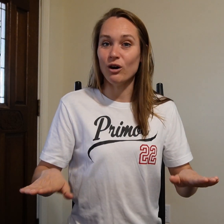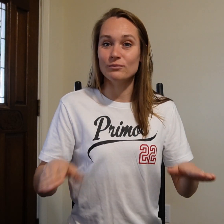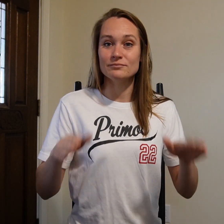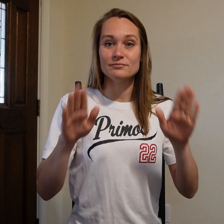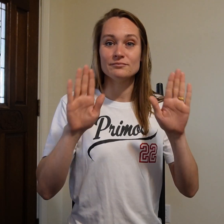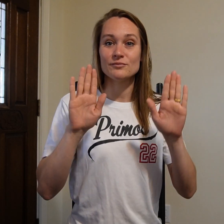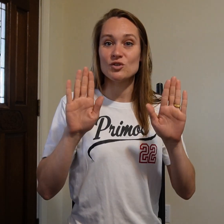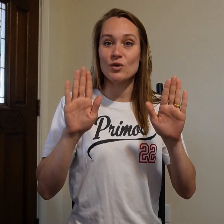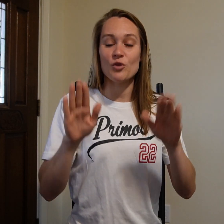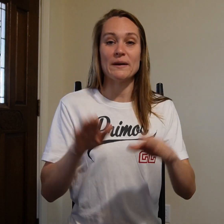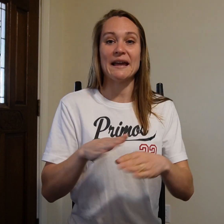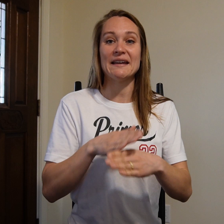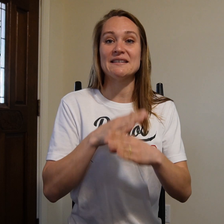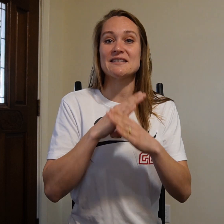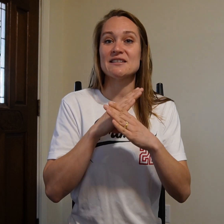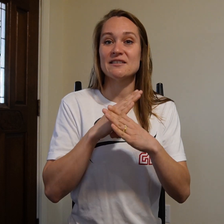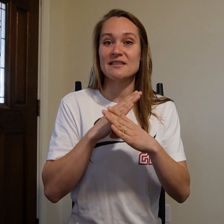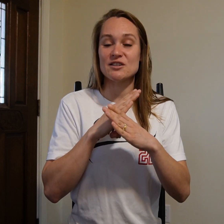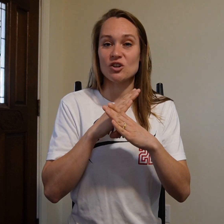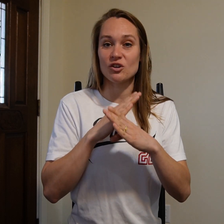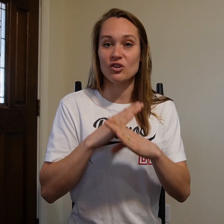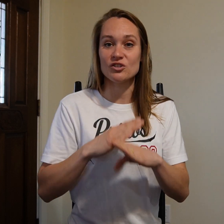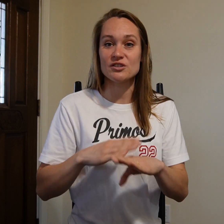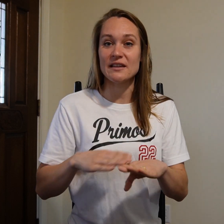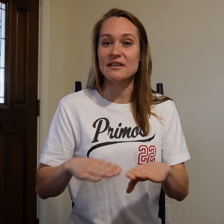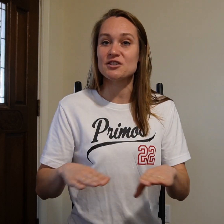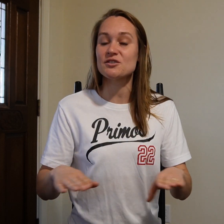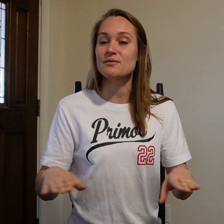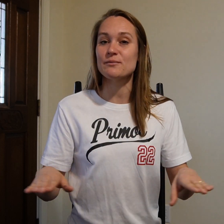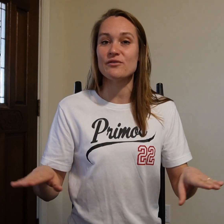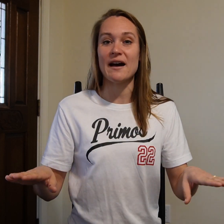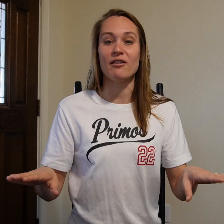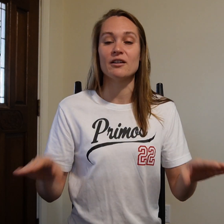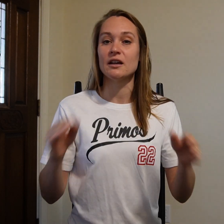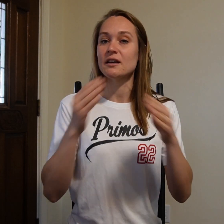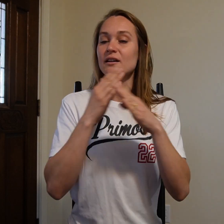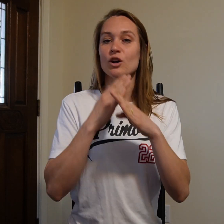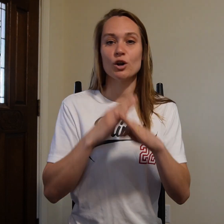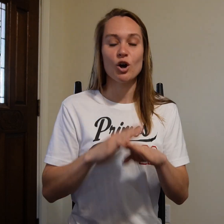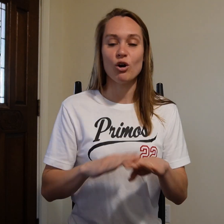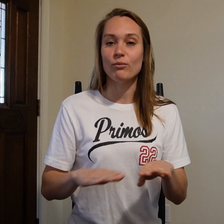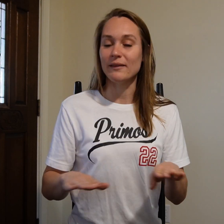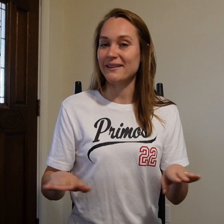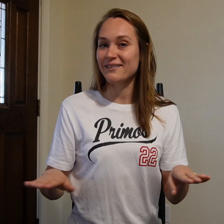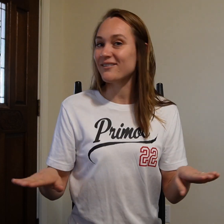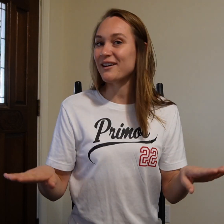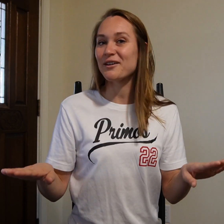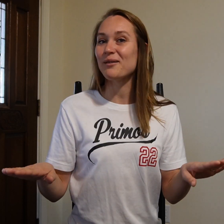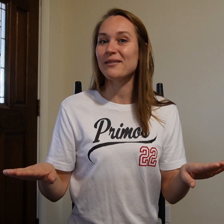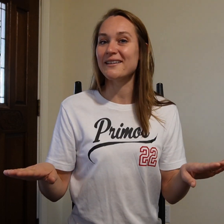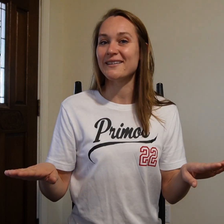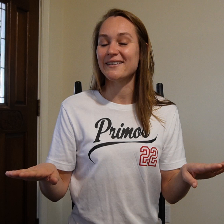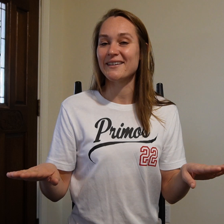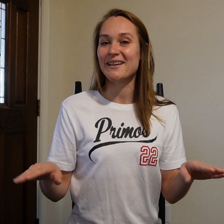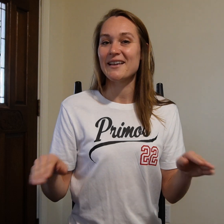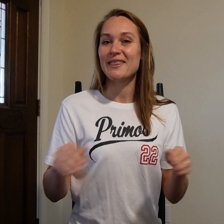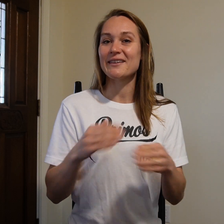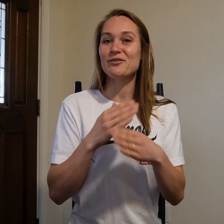Calm. 2 open hands, they start crossed and they just move out. Calmly, very calmly. The voice